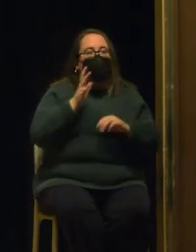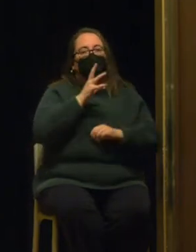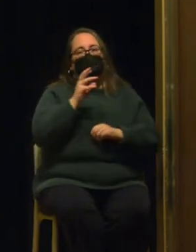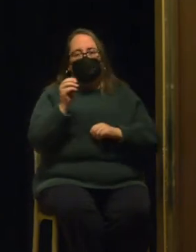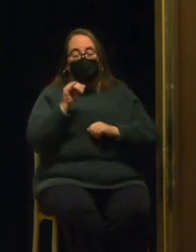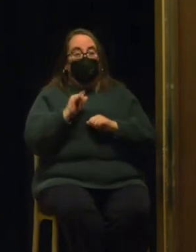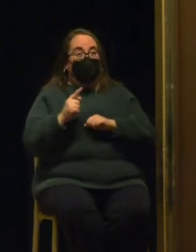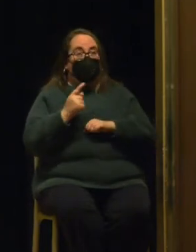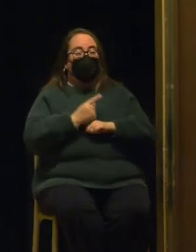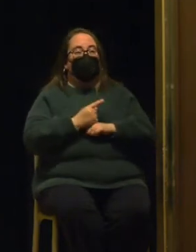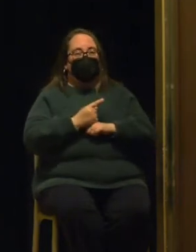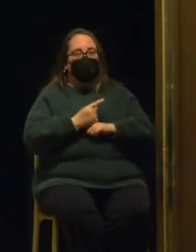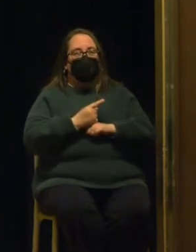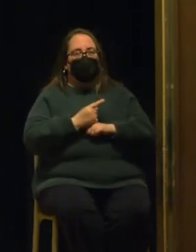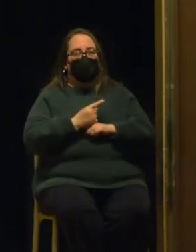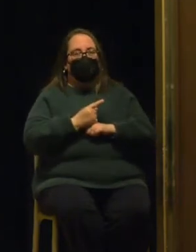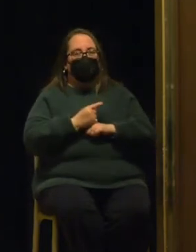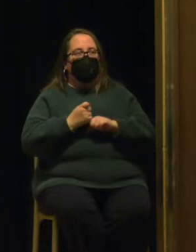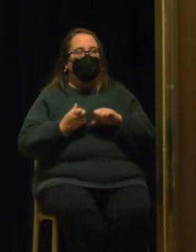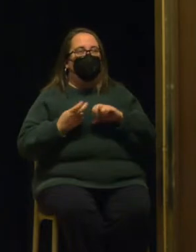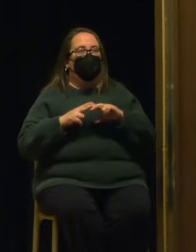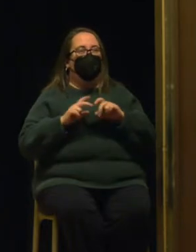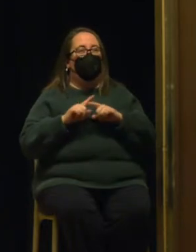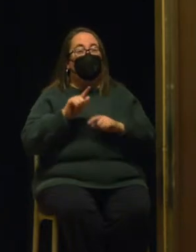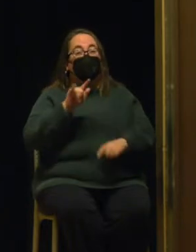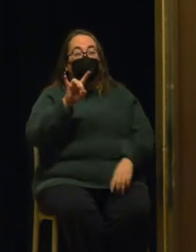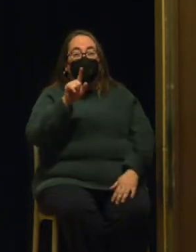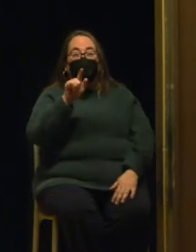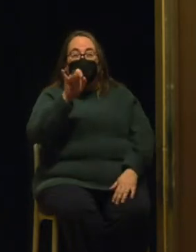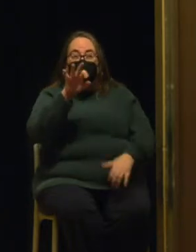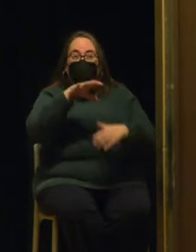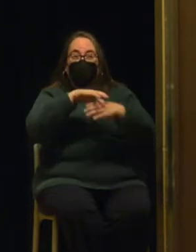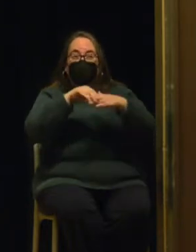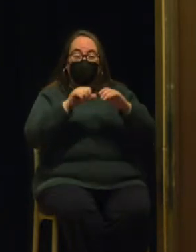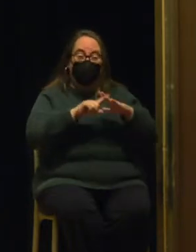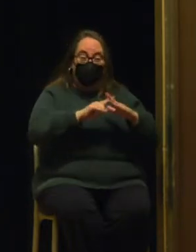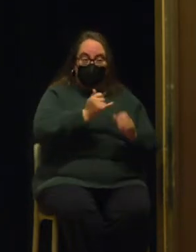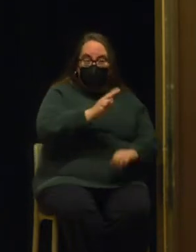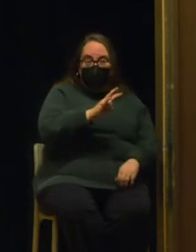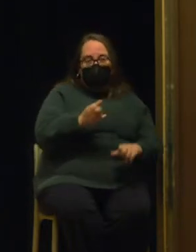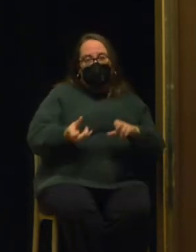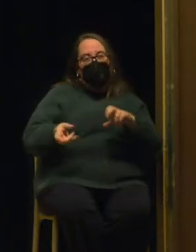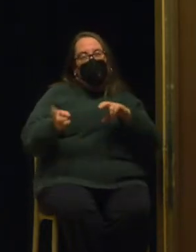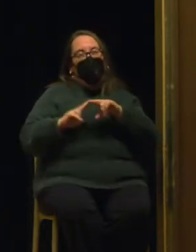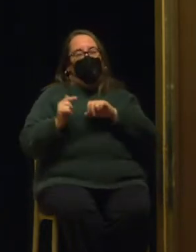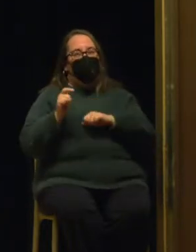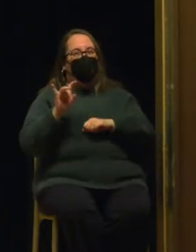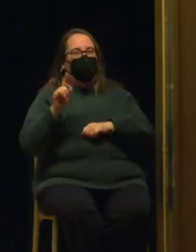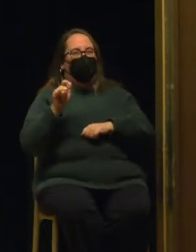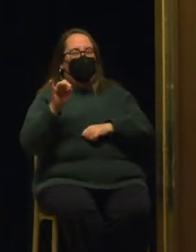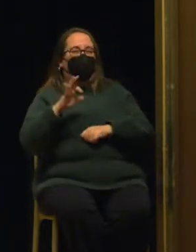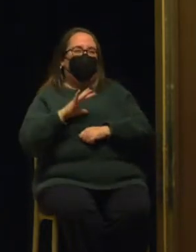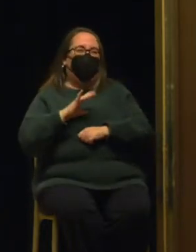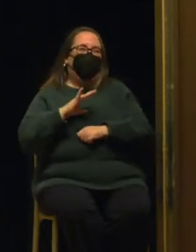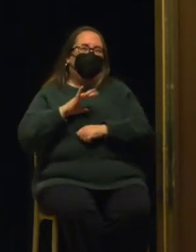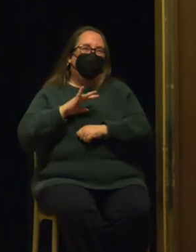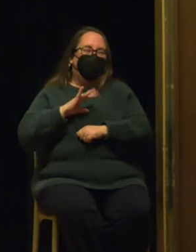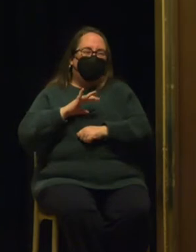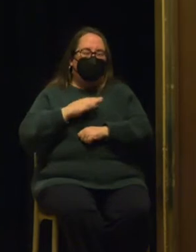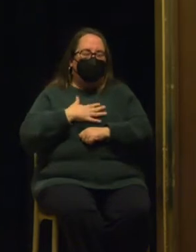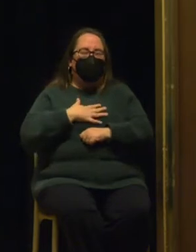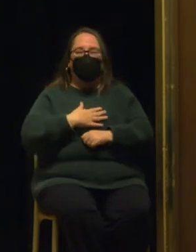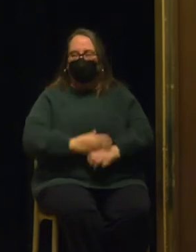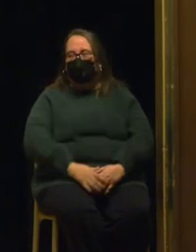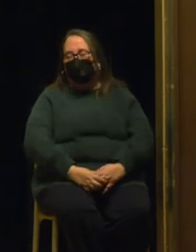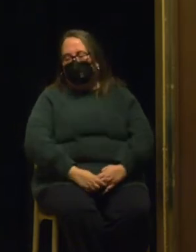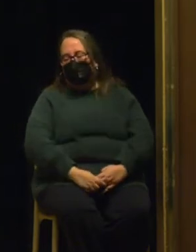that day, it went up to $28, $29. You hear that? That's incredible. That's incredible. Yes, we